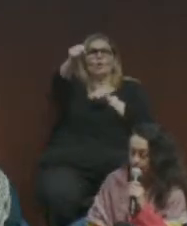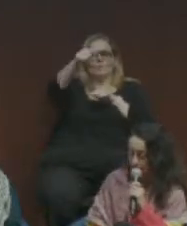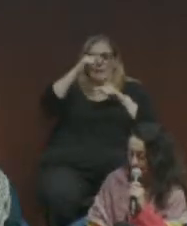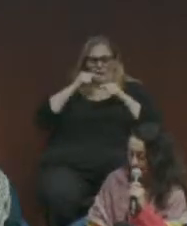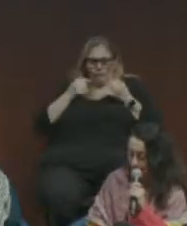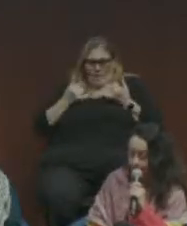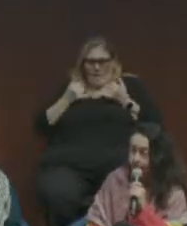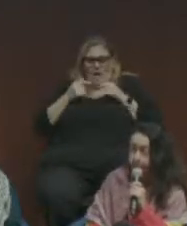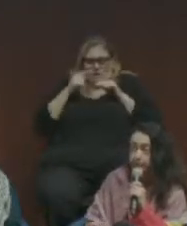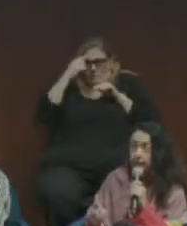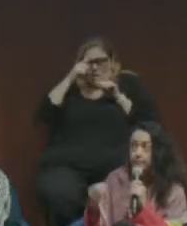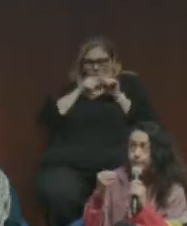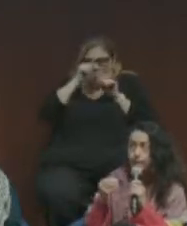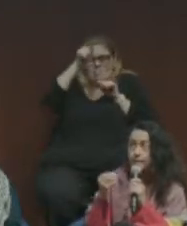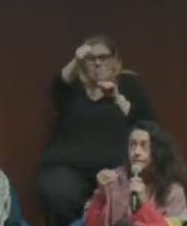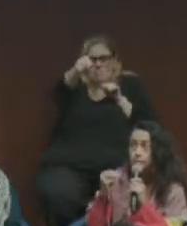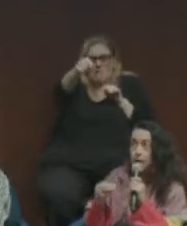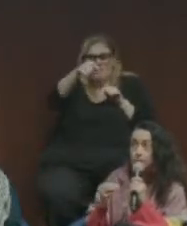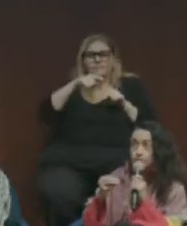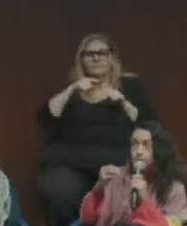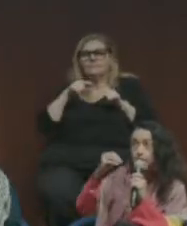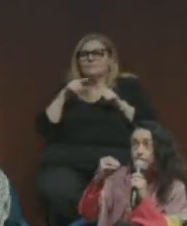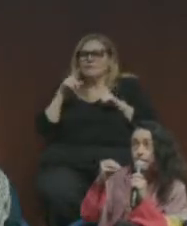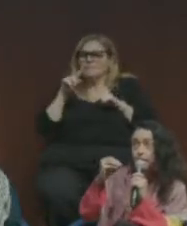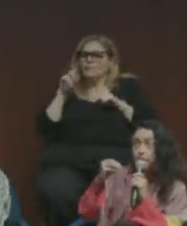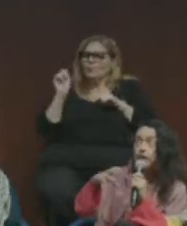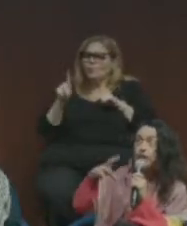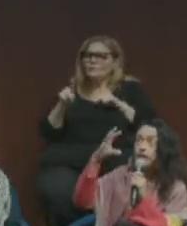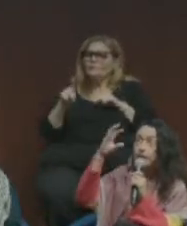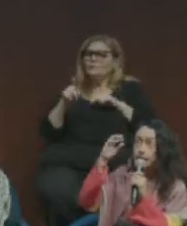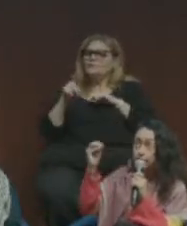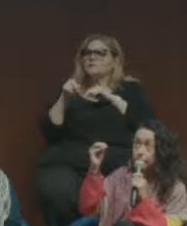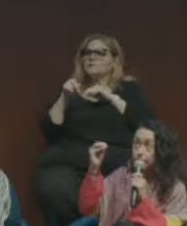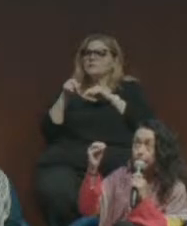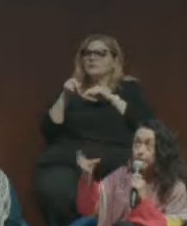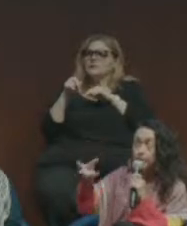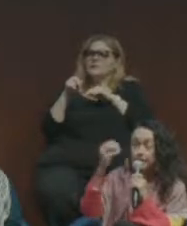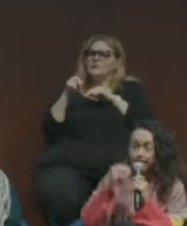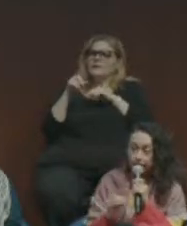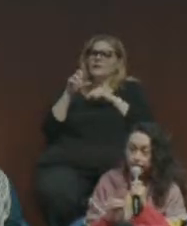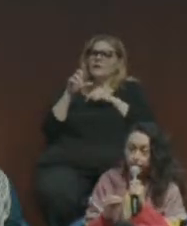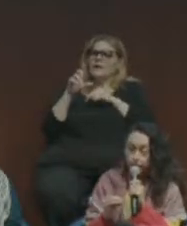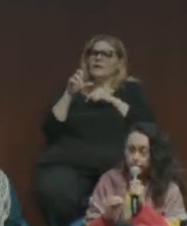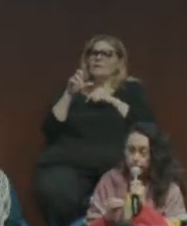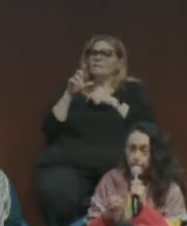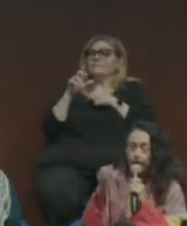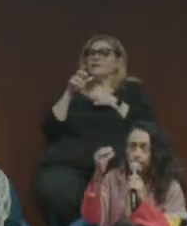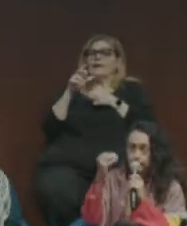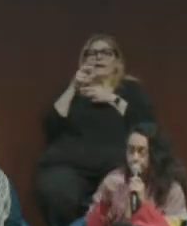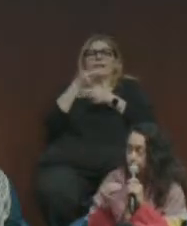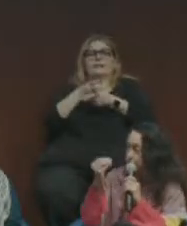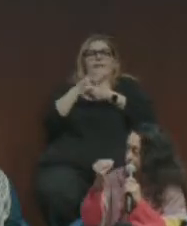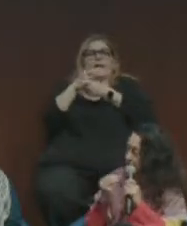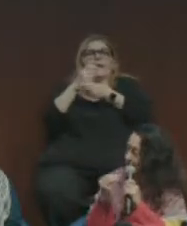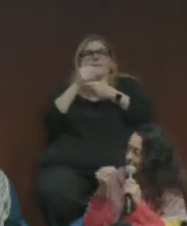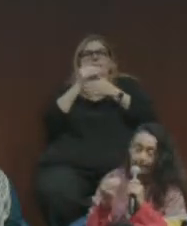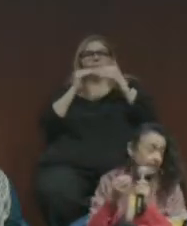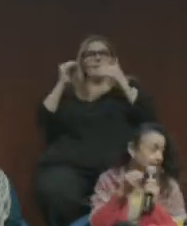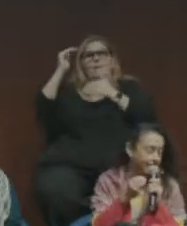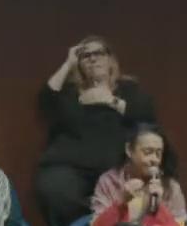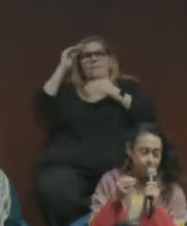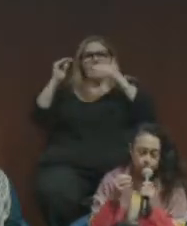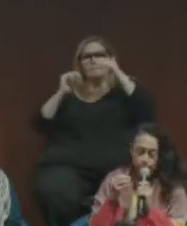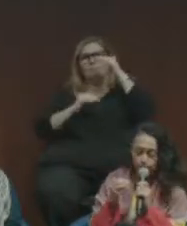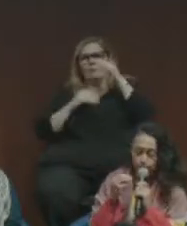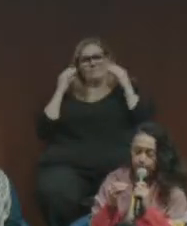stretches. But this question of care from above and care from below, I've been really